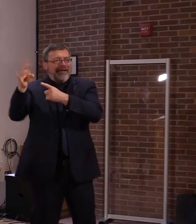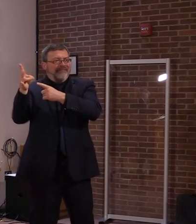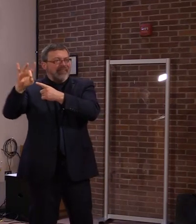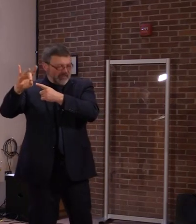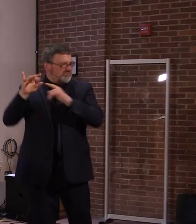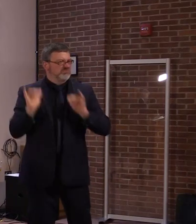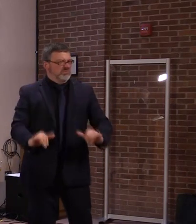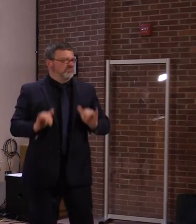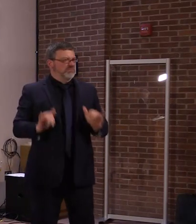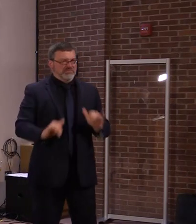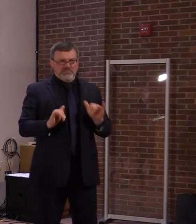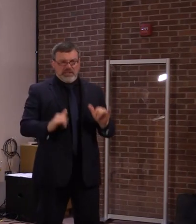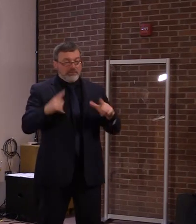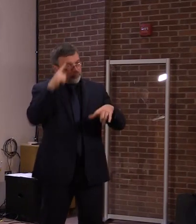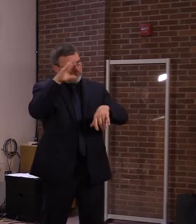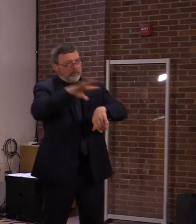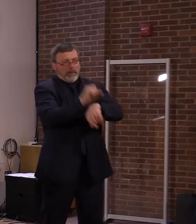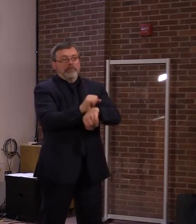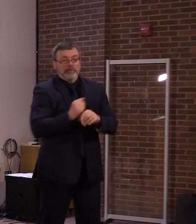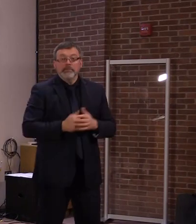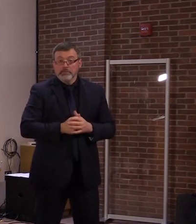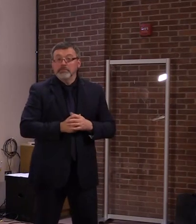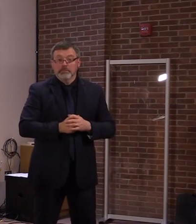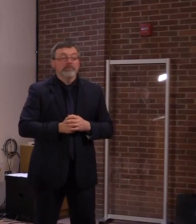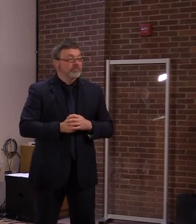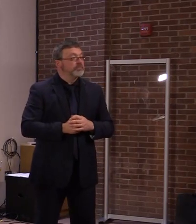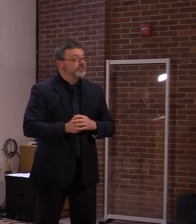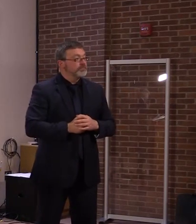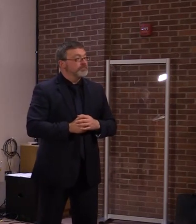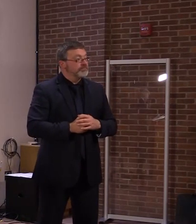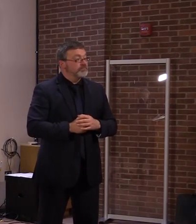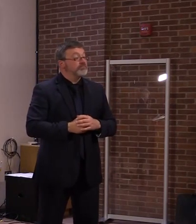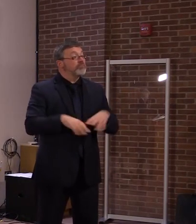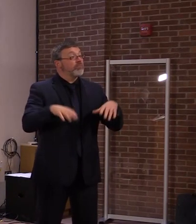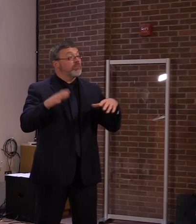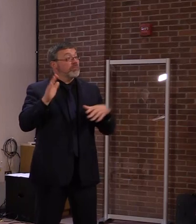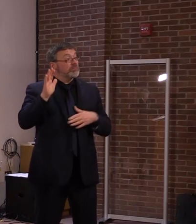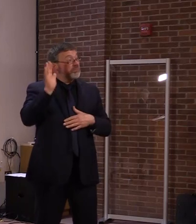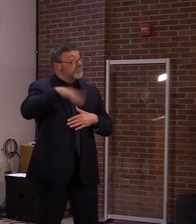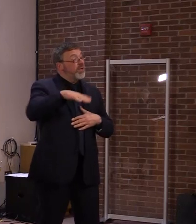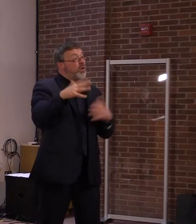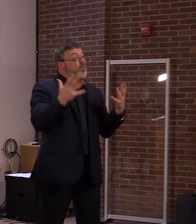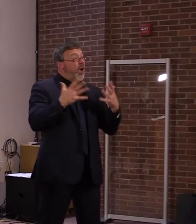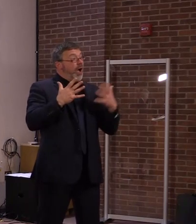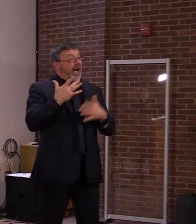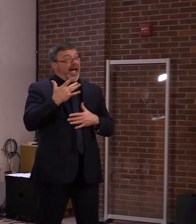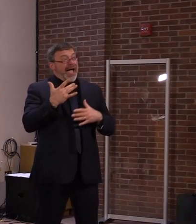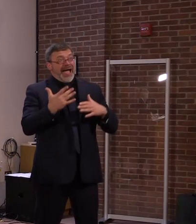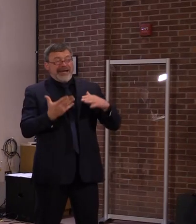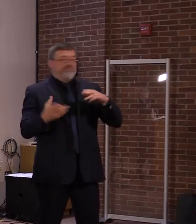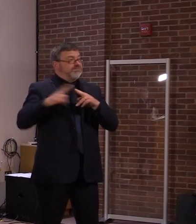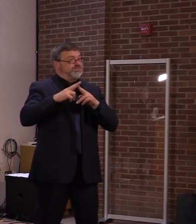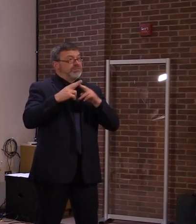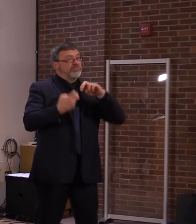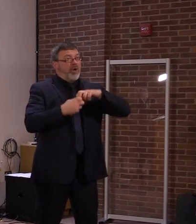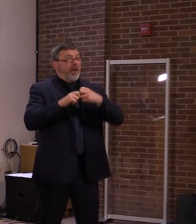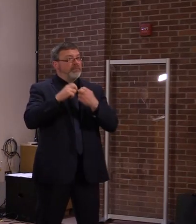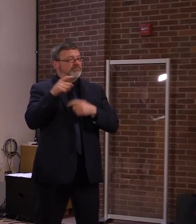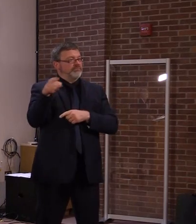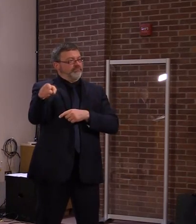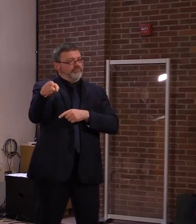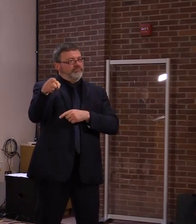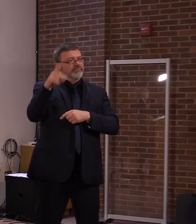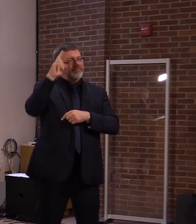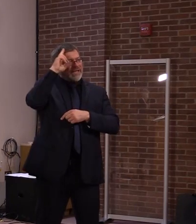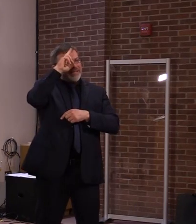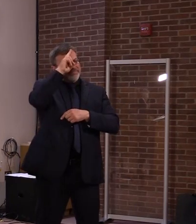podium. This is partly due to COVID, but it's mostly from people who show up sick with a variety of non-COVID related